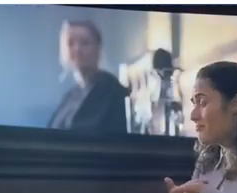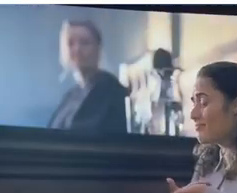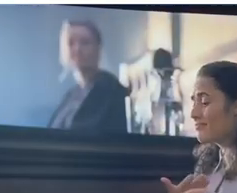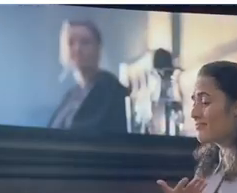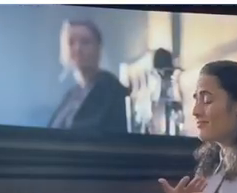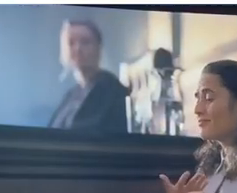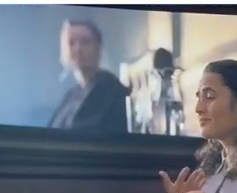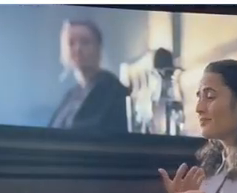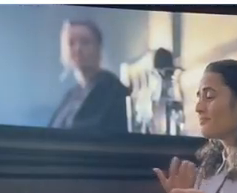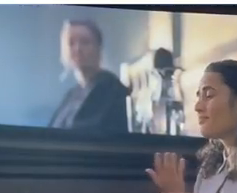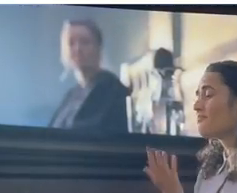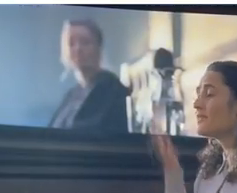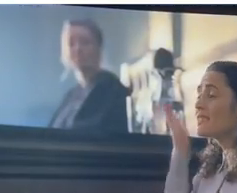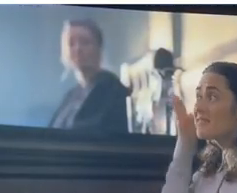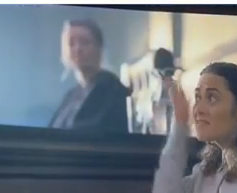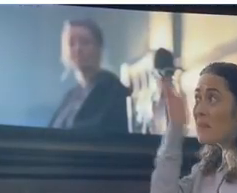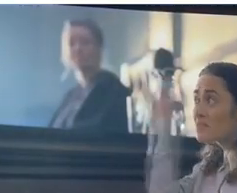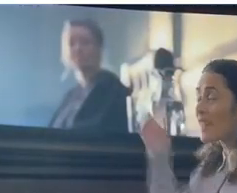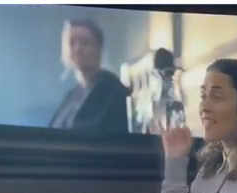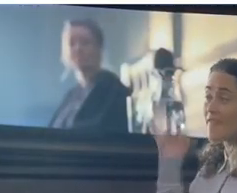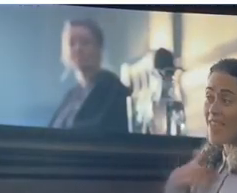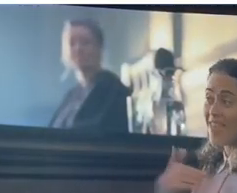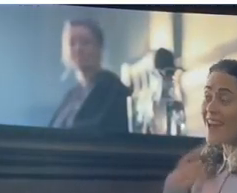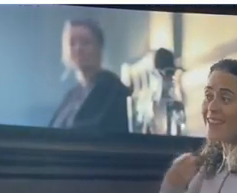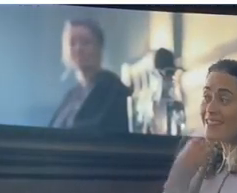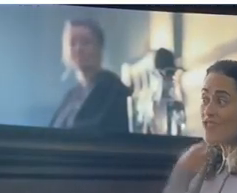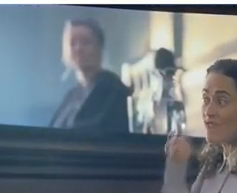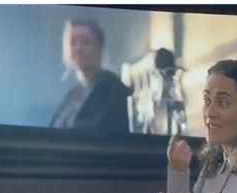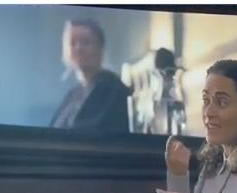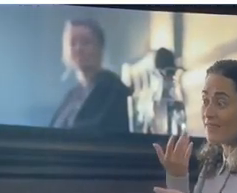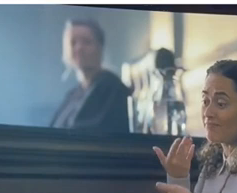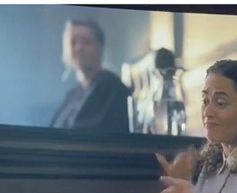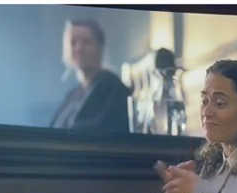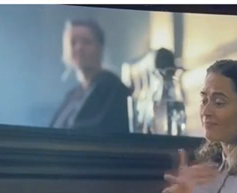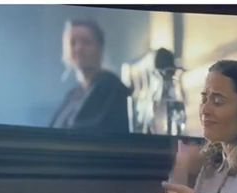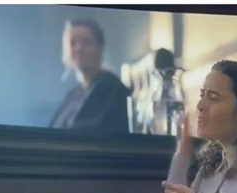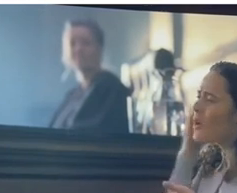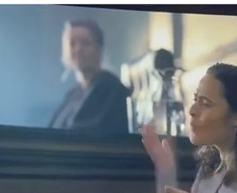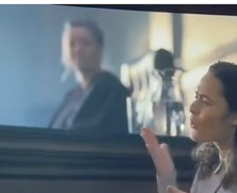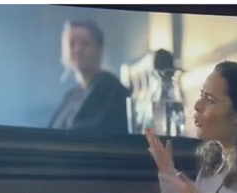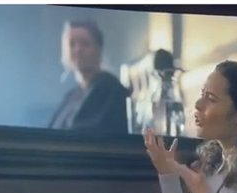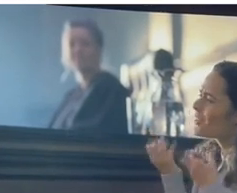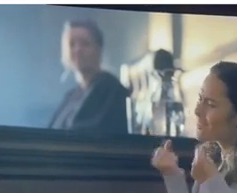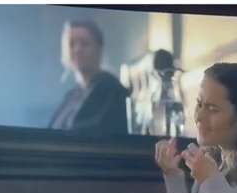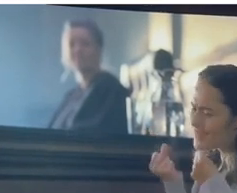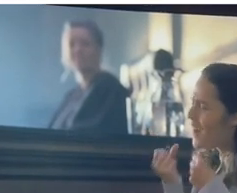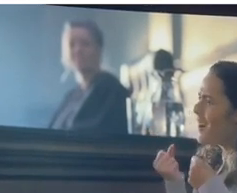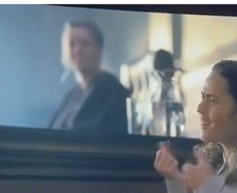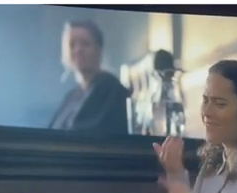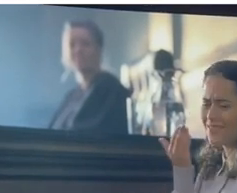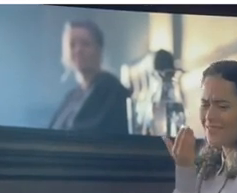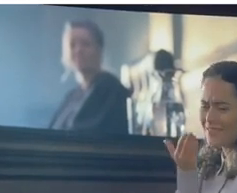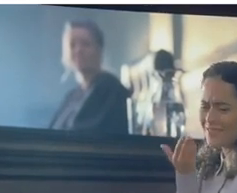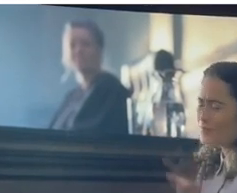Back in high school, the baby that I had was hearing. And maybe someday in the future, I might have a hearing child of my own.